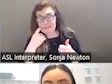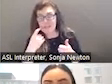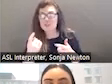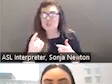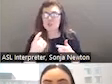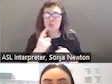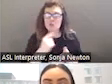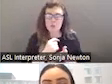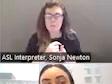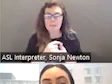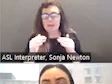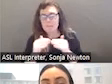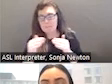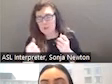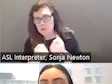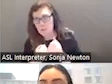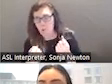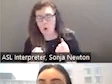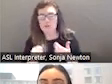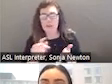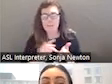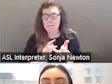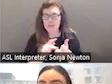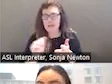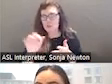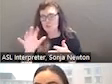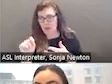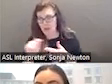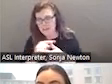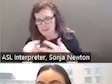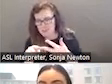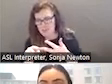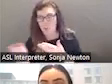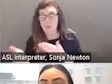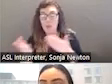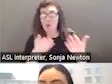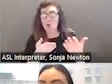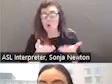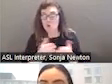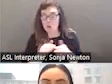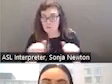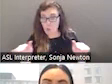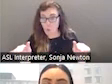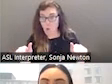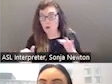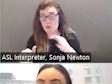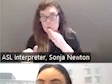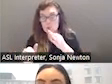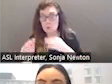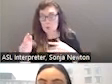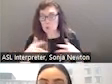health, and medication access and training. So like I said, the bill is going to go to the floor soon. We're excited to see that, and